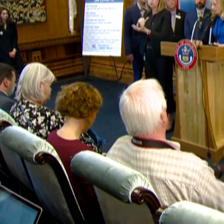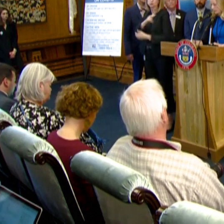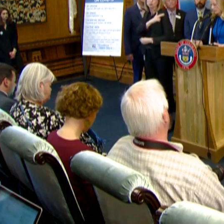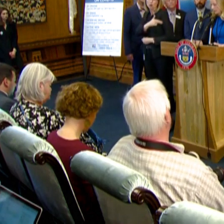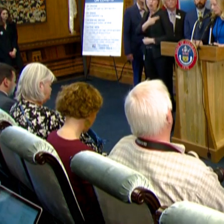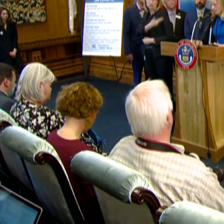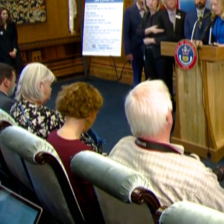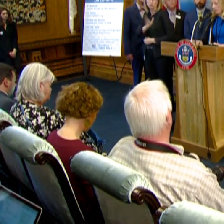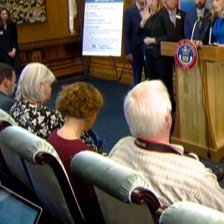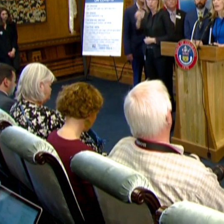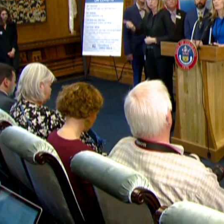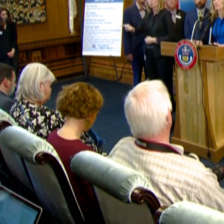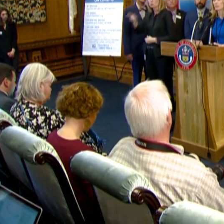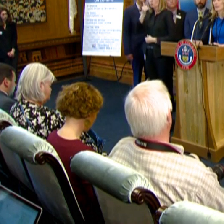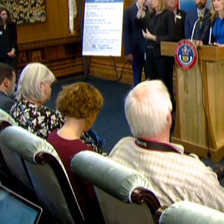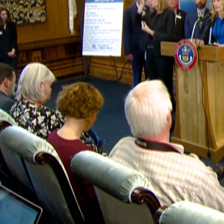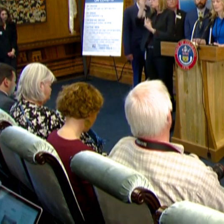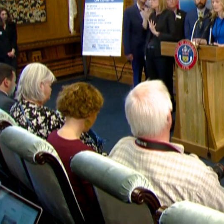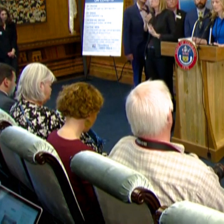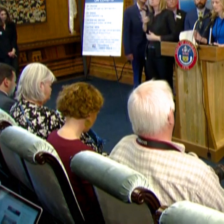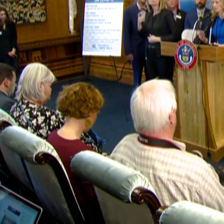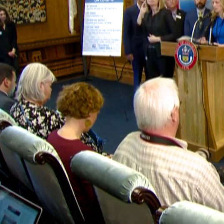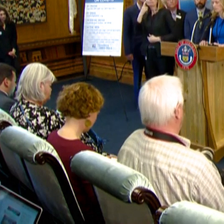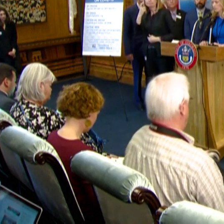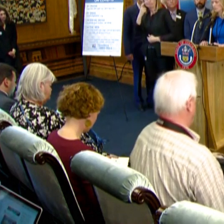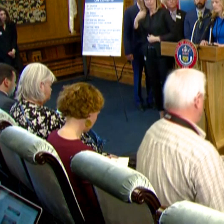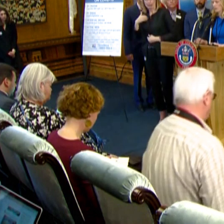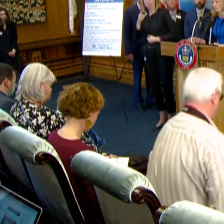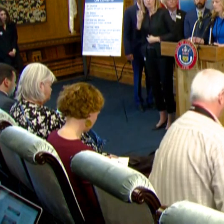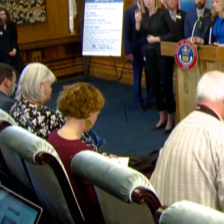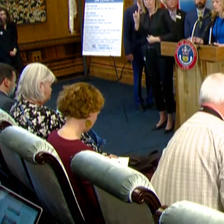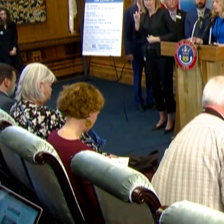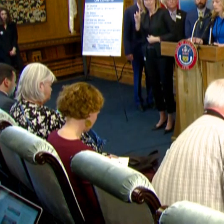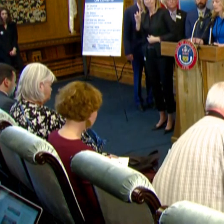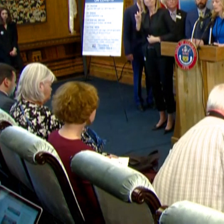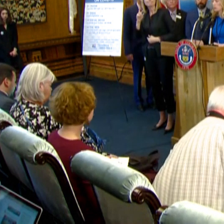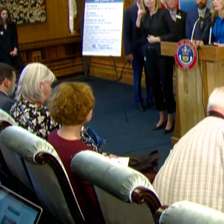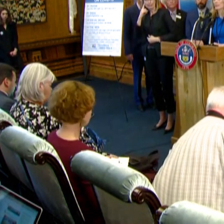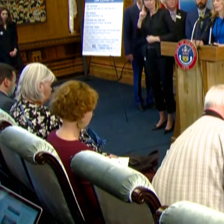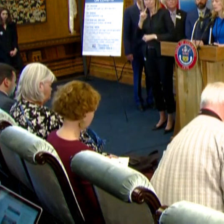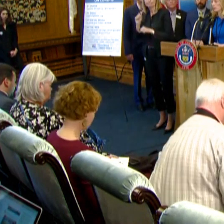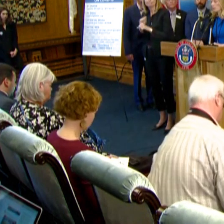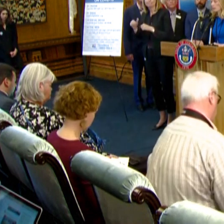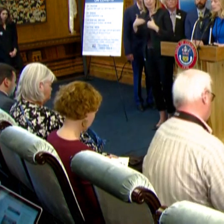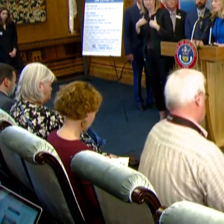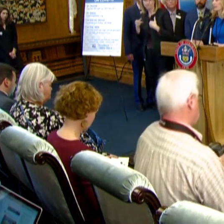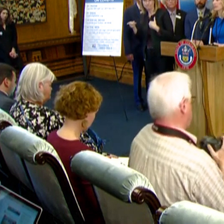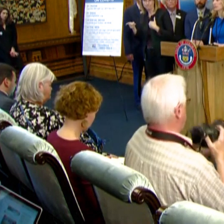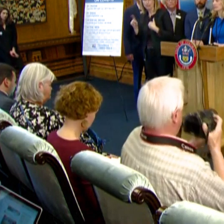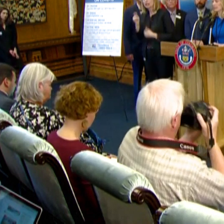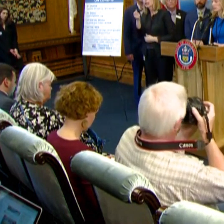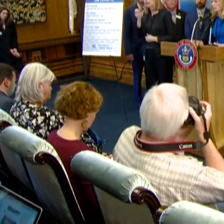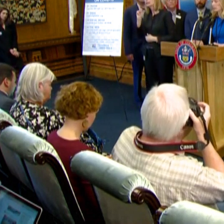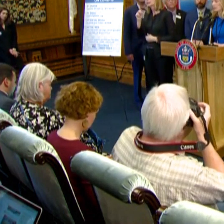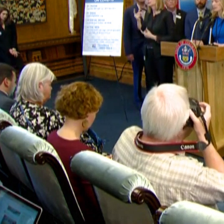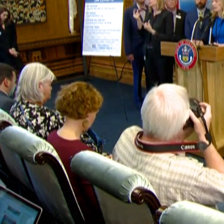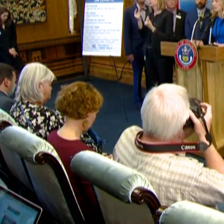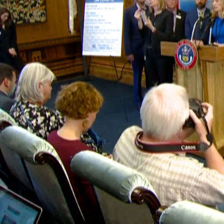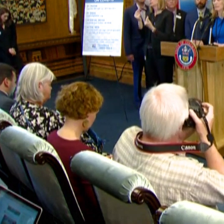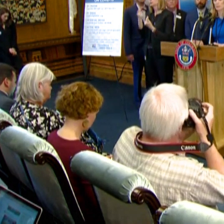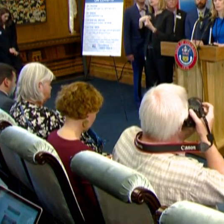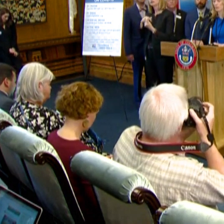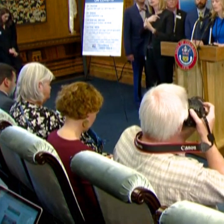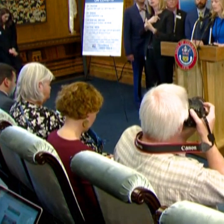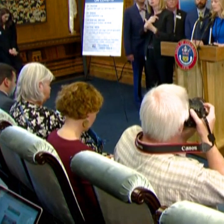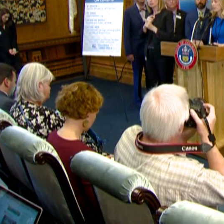public health agency that we have a suspect case. We then coordinate with the local public health agency to determine the